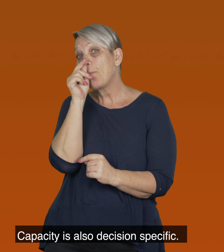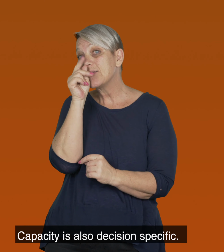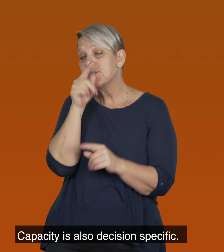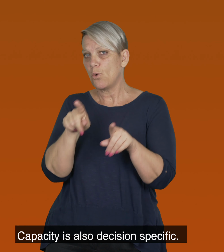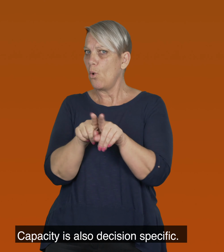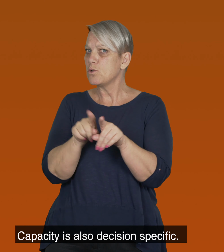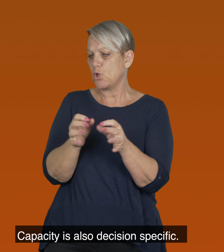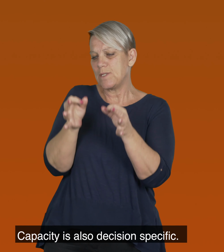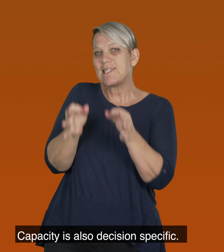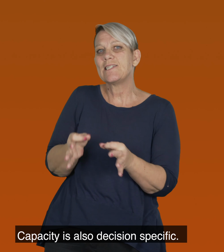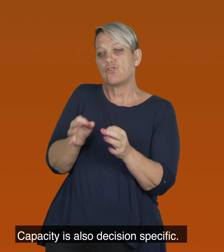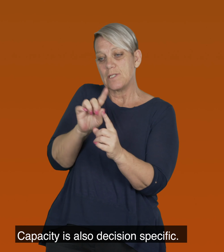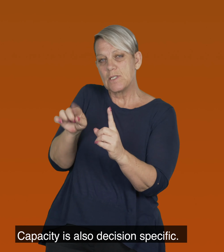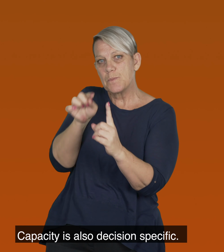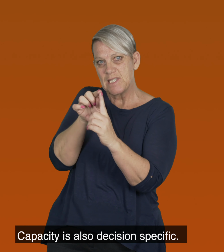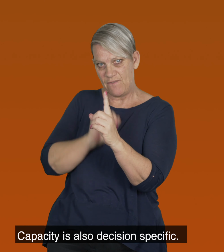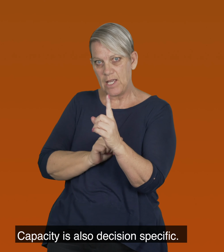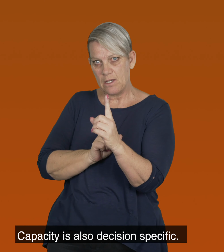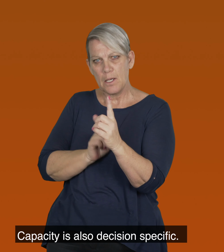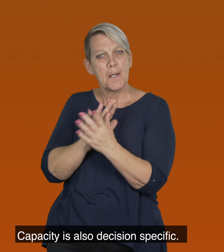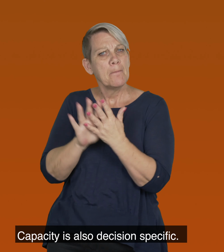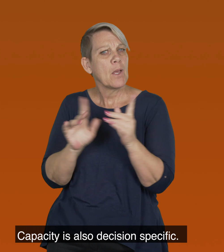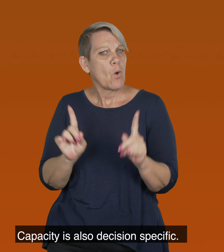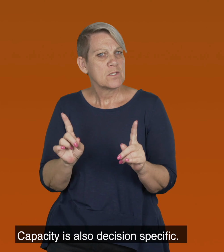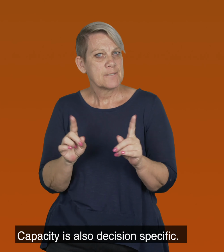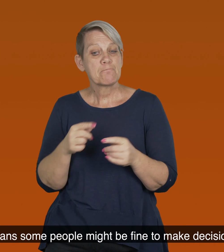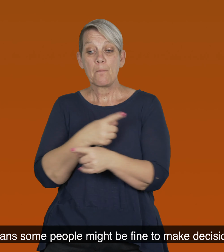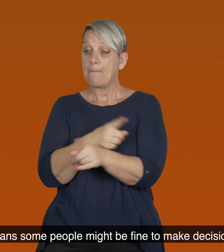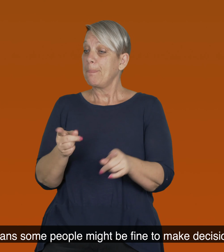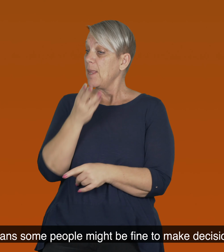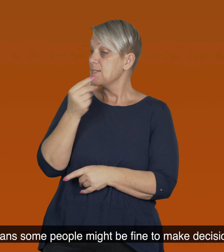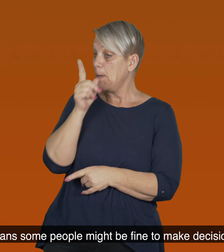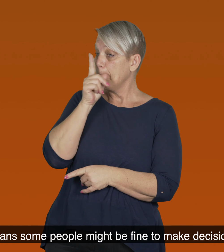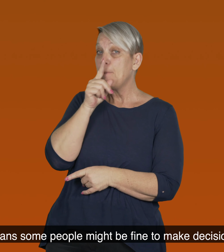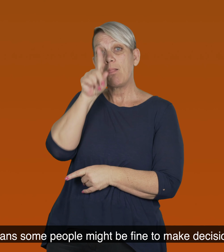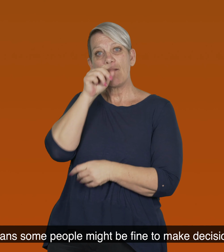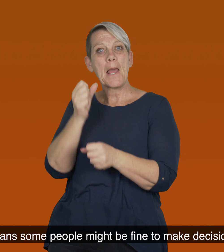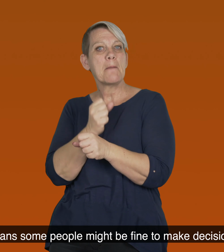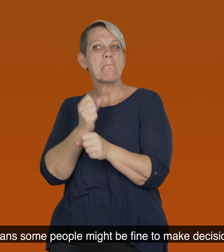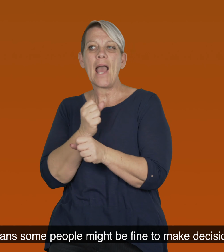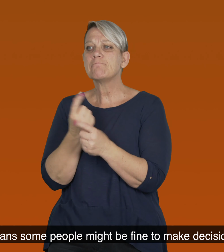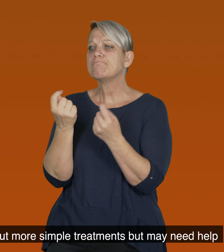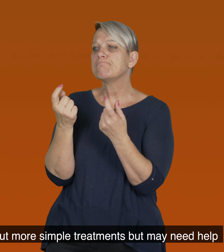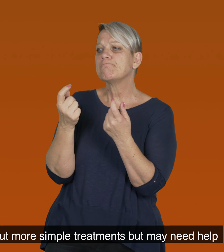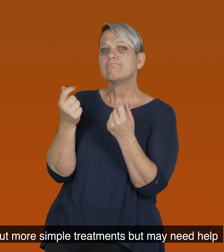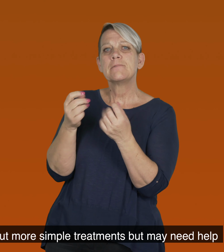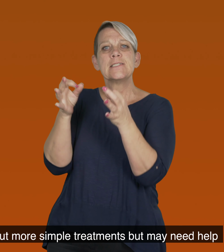Capacity is also decision-specific. This means some people might be fine to make decisions about more simple